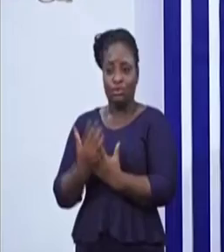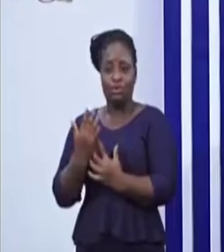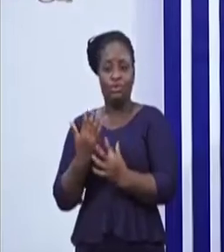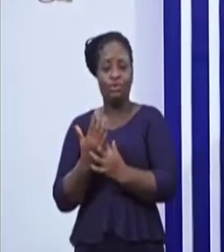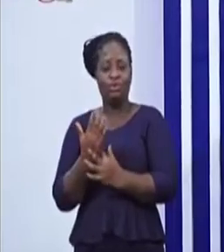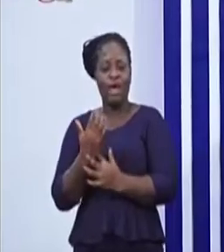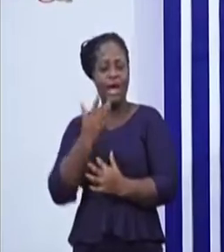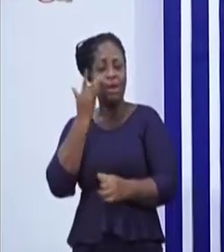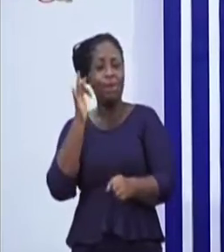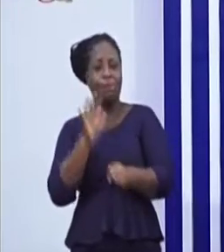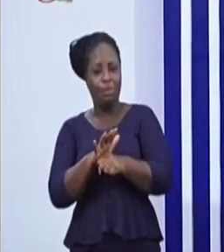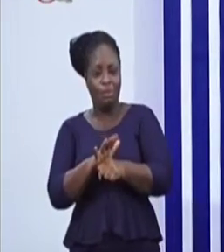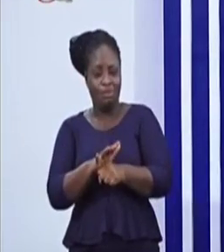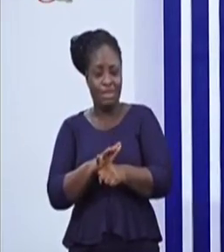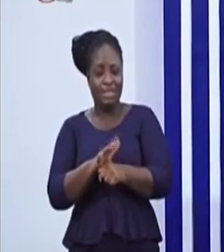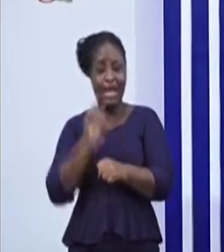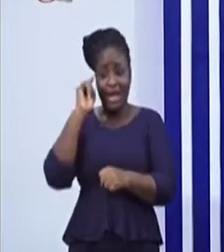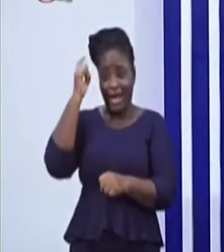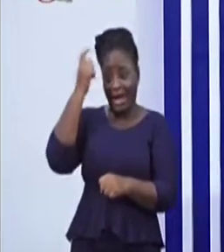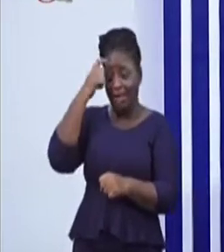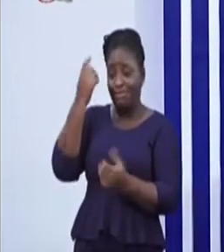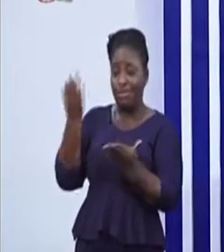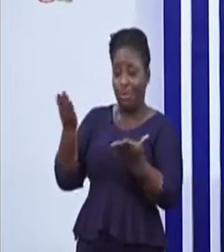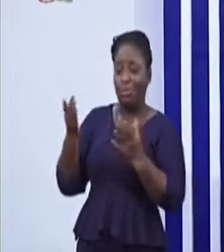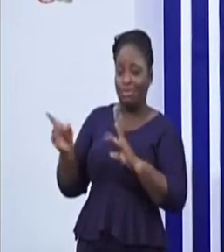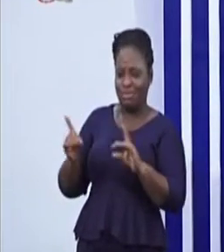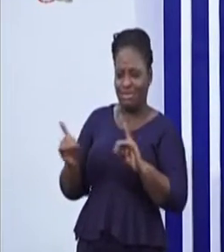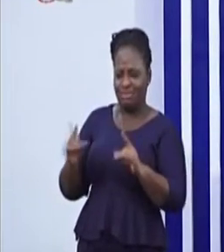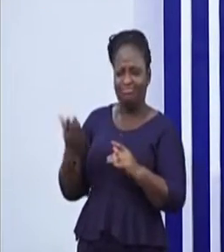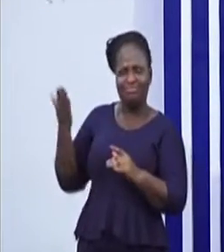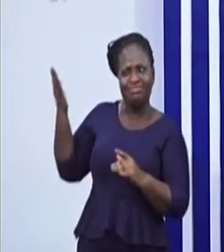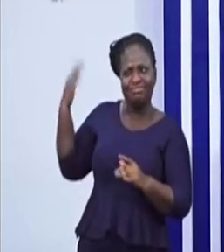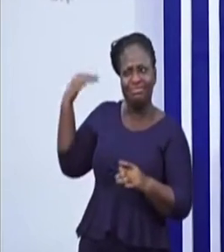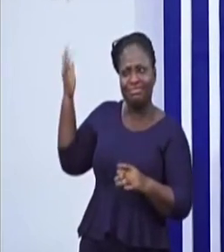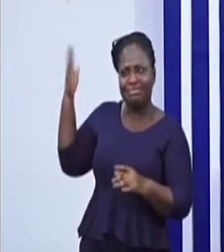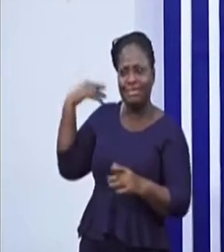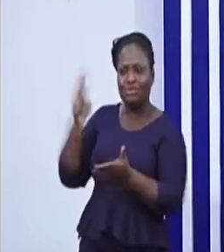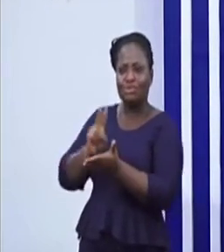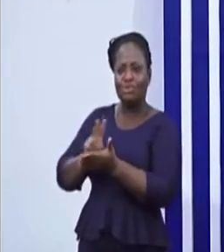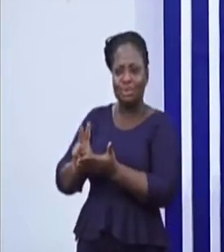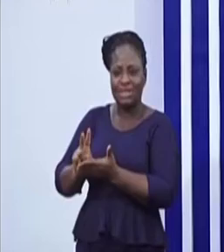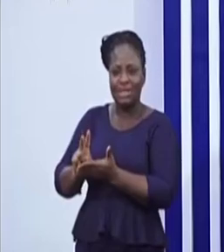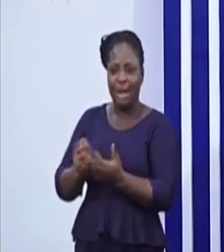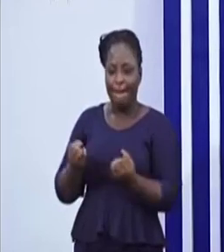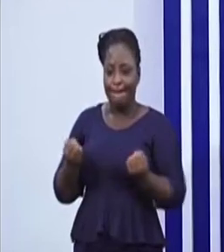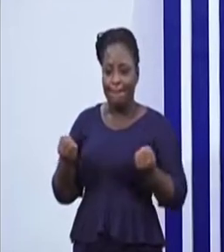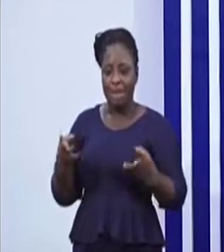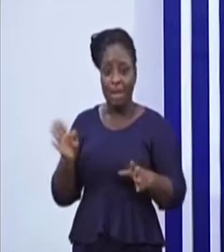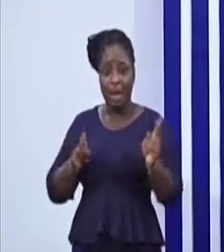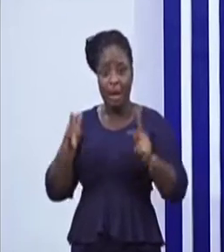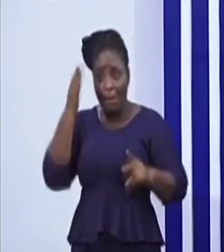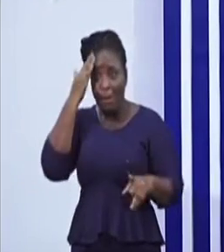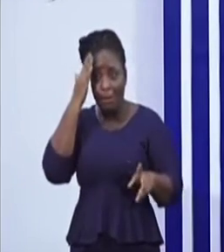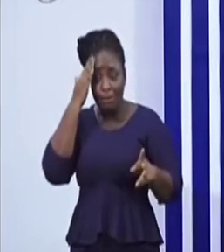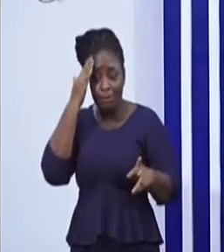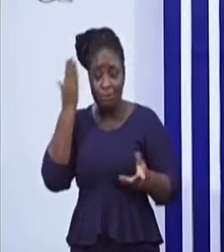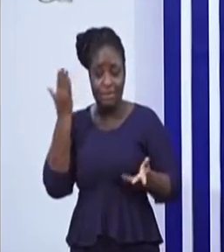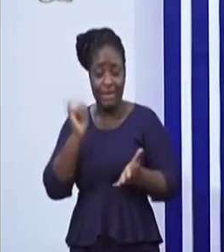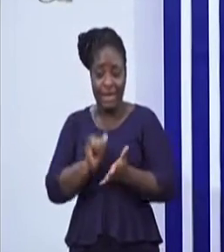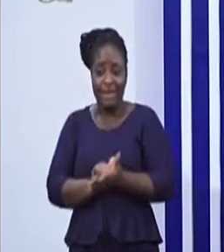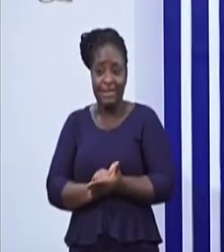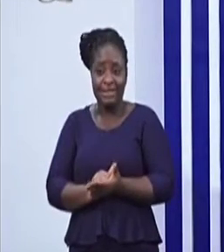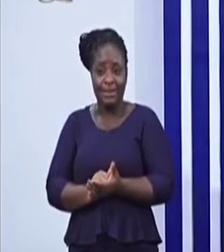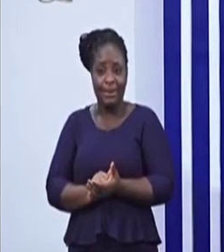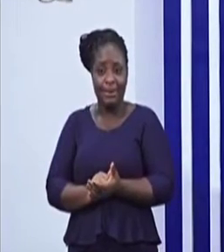and it's a promise that government intends to actually keep. Now, over the last 2 weeks, many of you would have noticed, for instance,